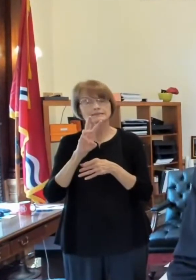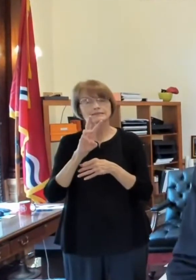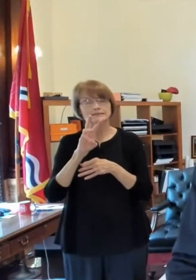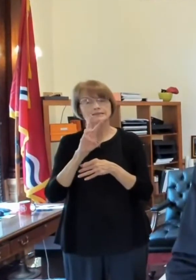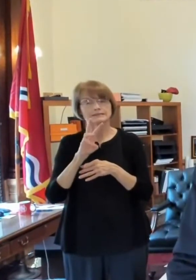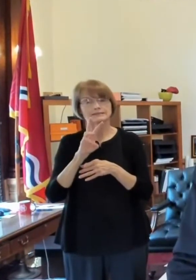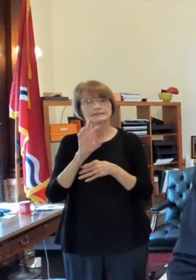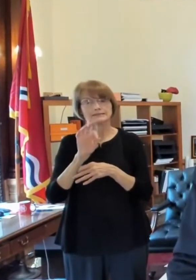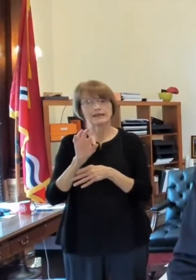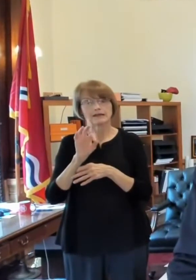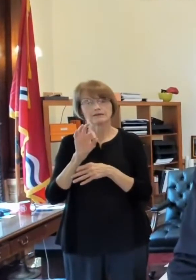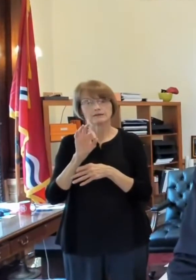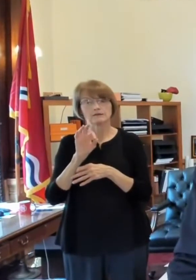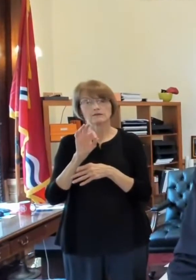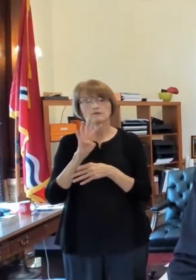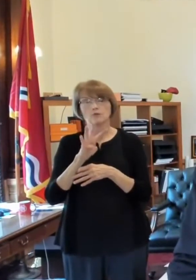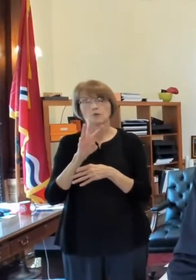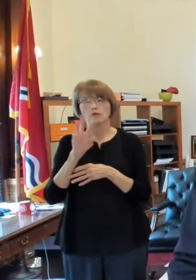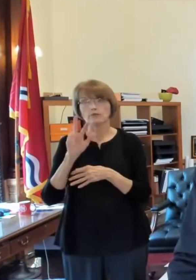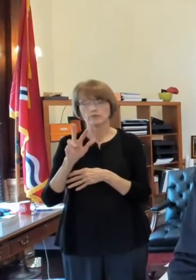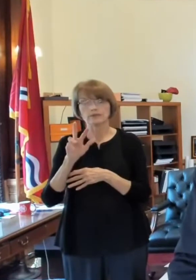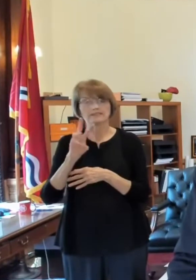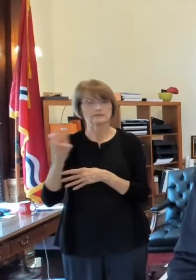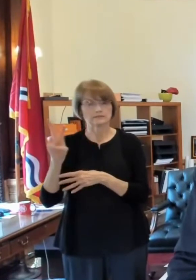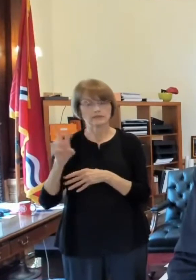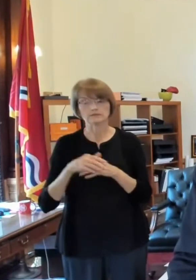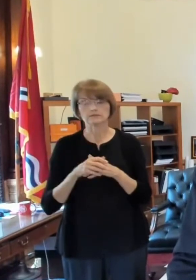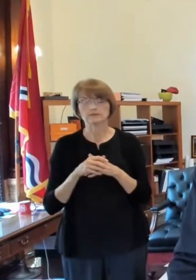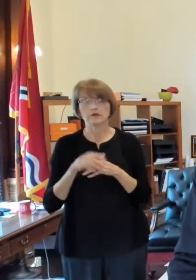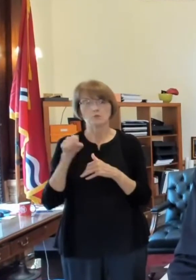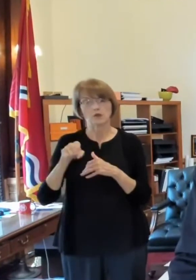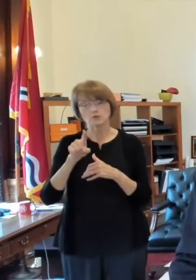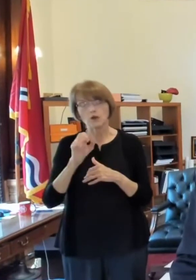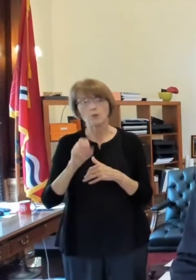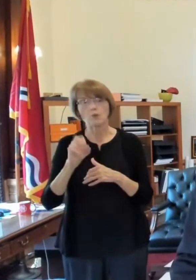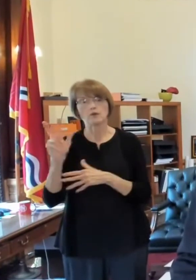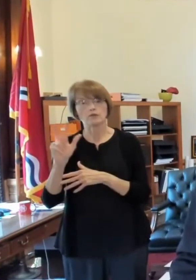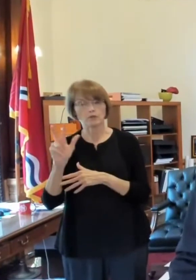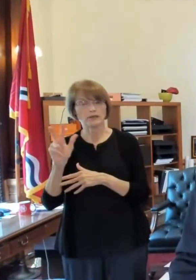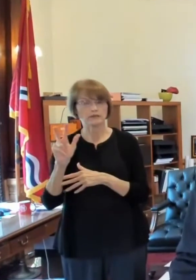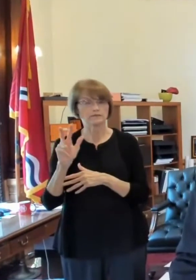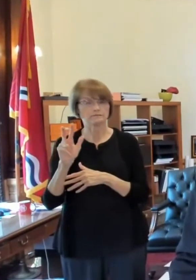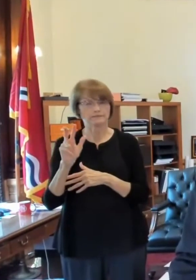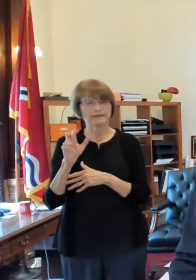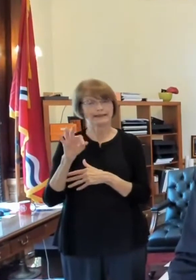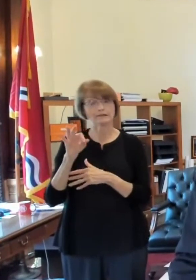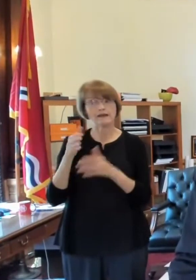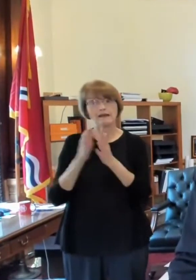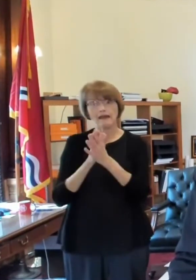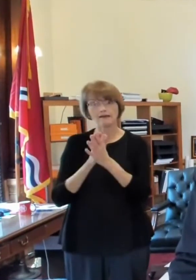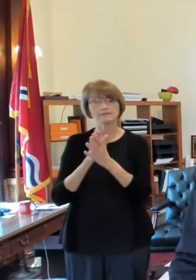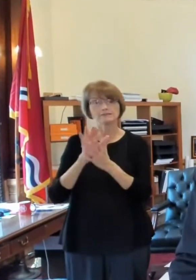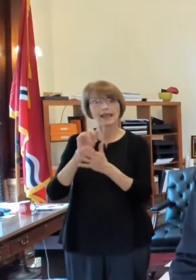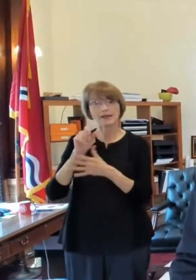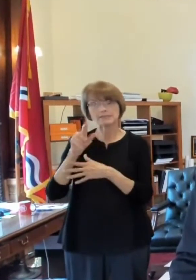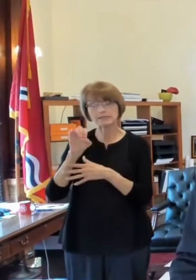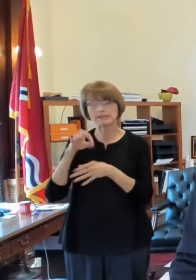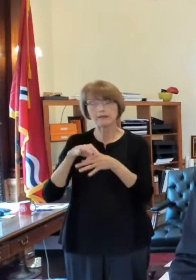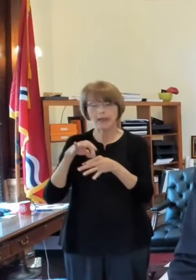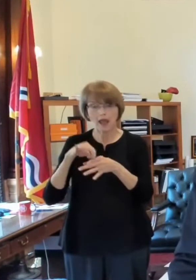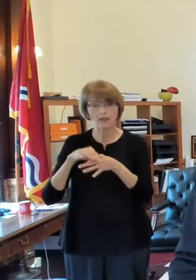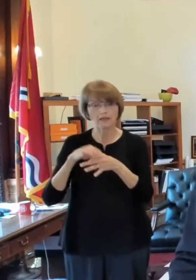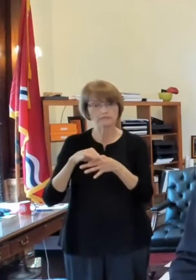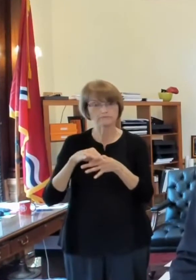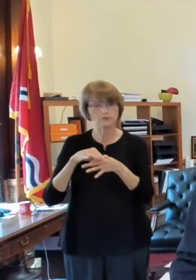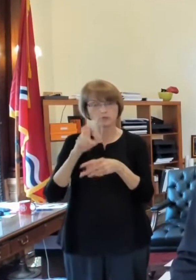622-4336. The option, you can press either 1 or 3 if it's an absentee question. You'll be directed to a worker. I've been